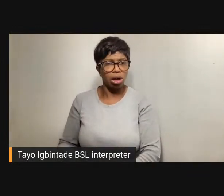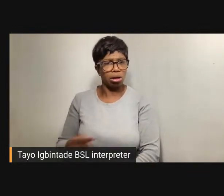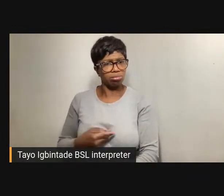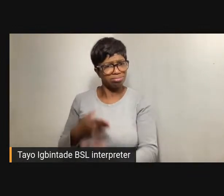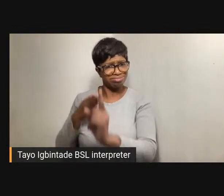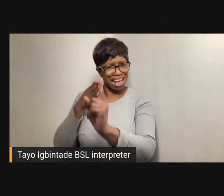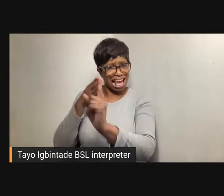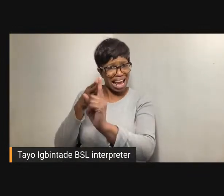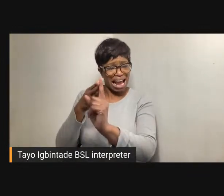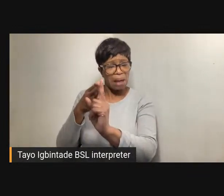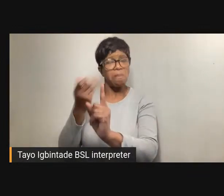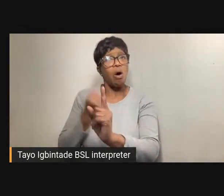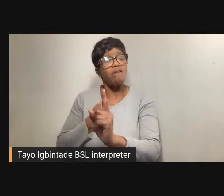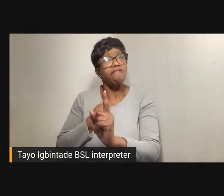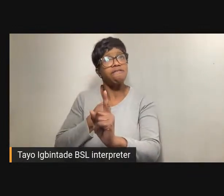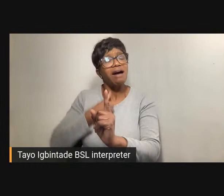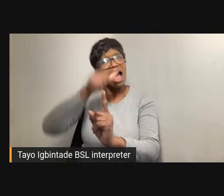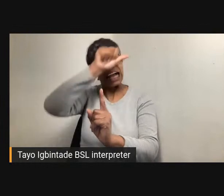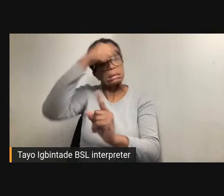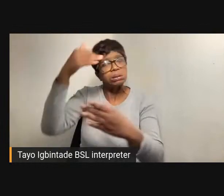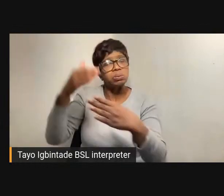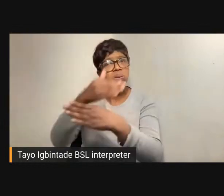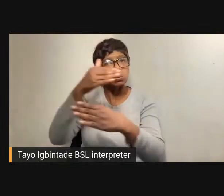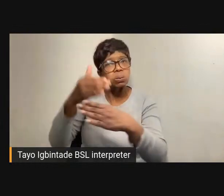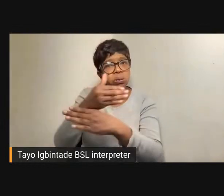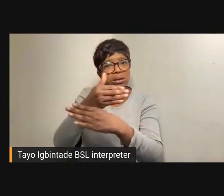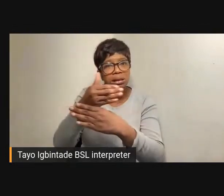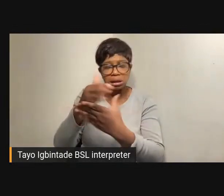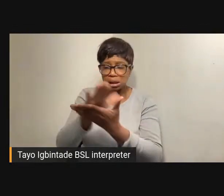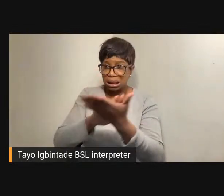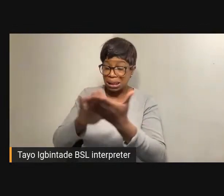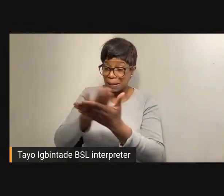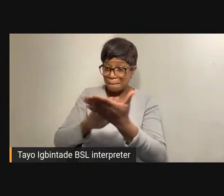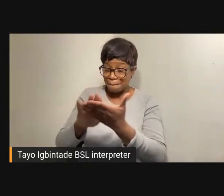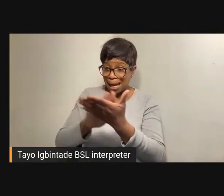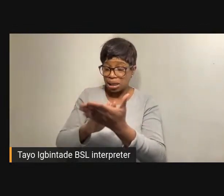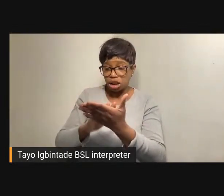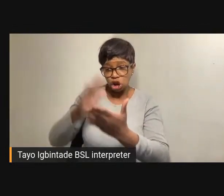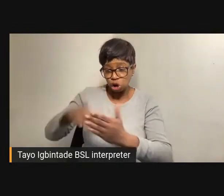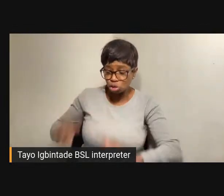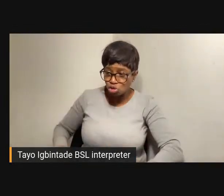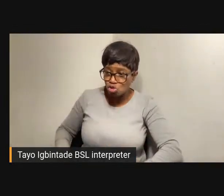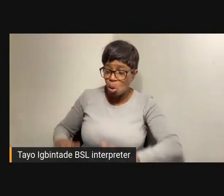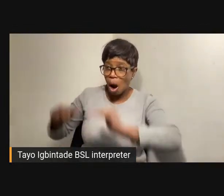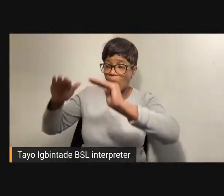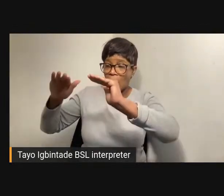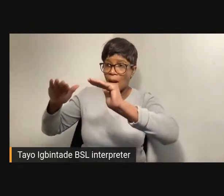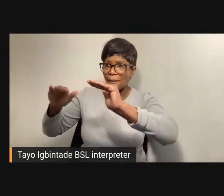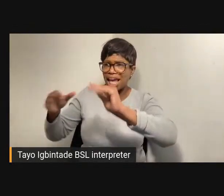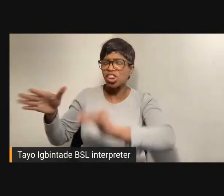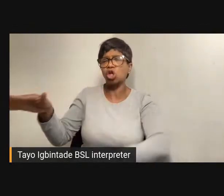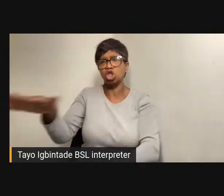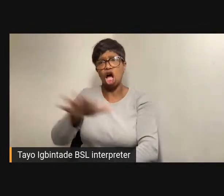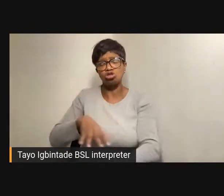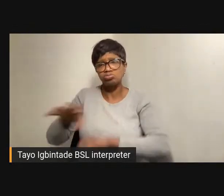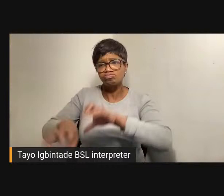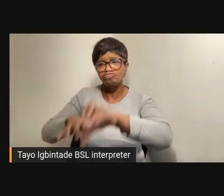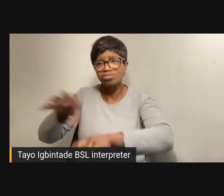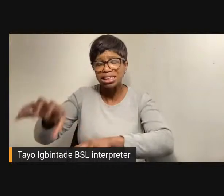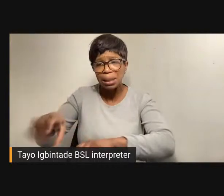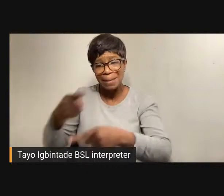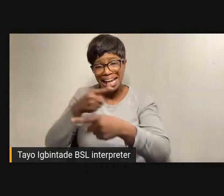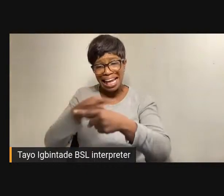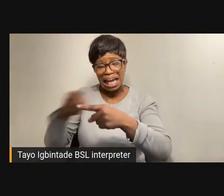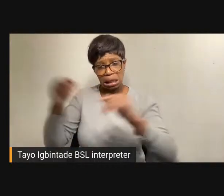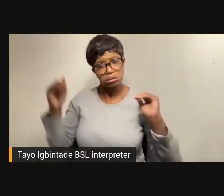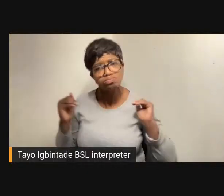this captivity by demanding that children growing up in former British colonies be more proficient in English than